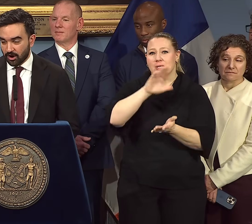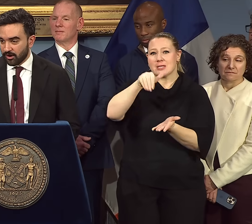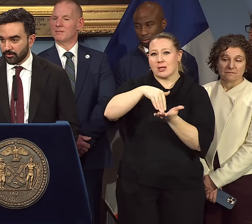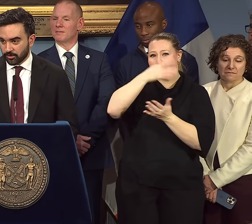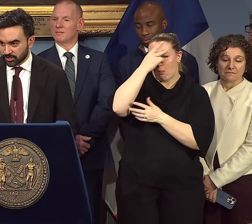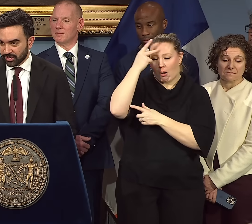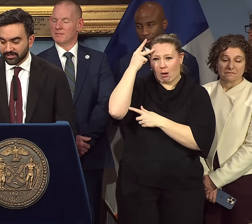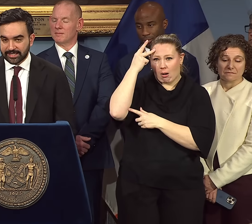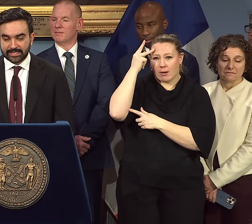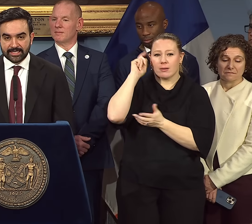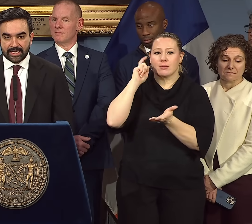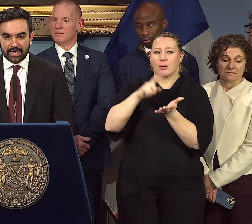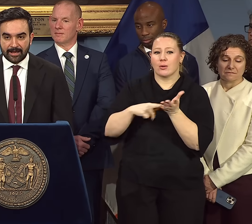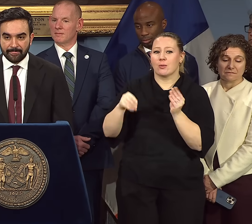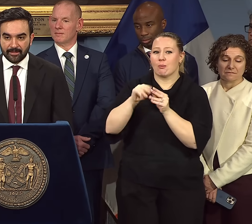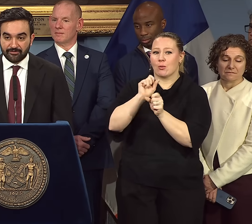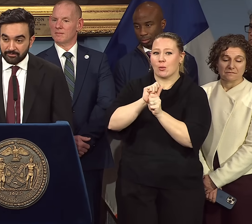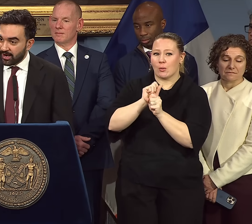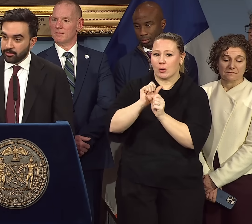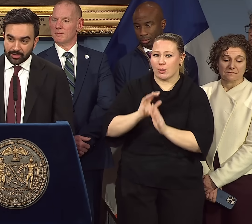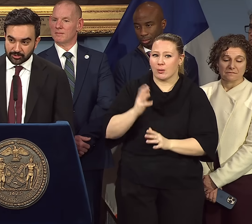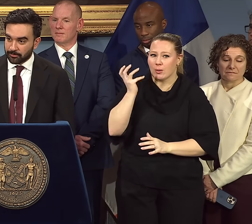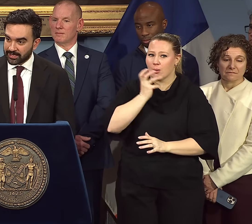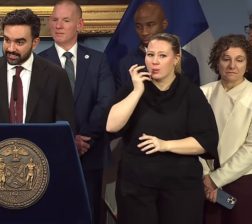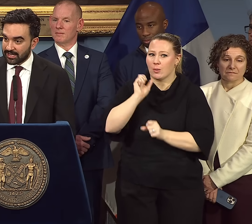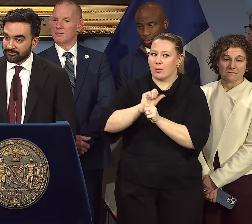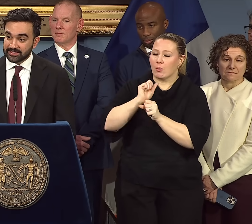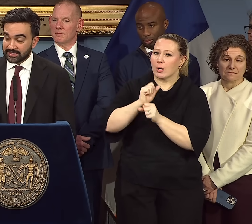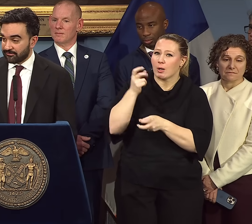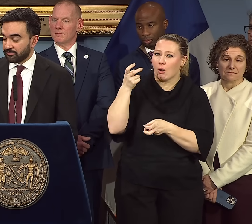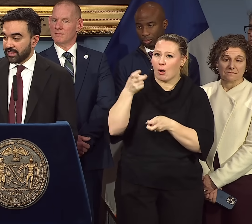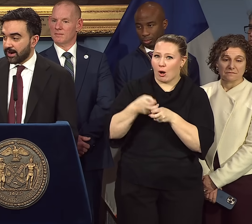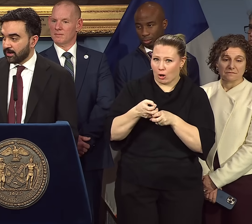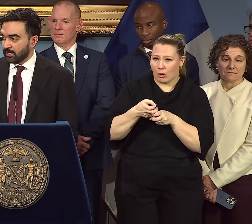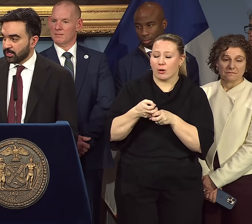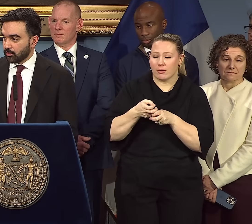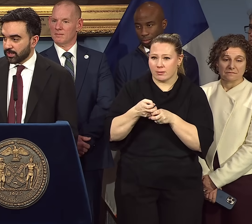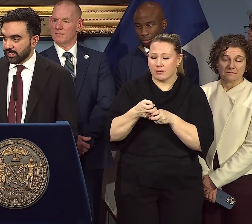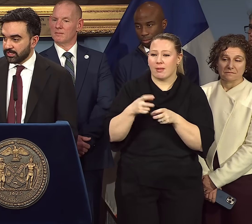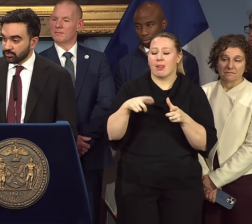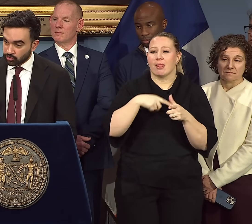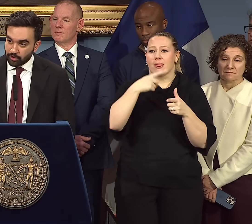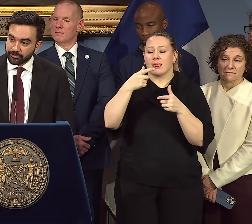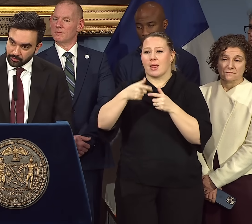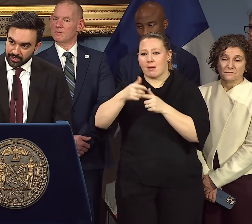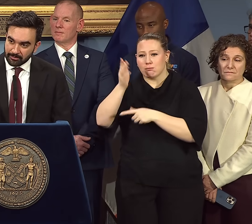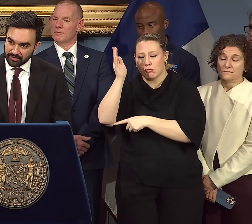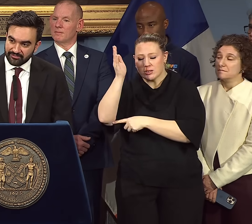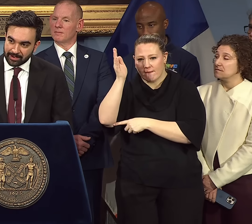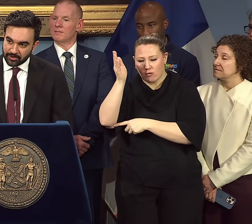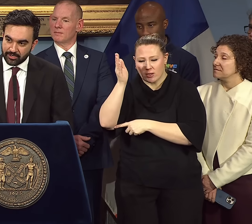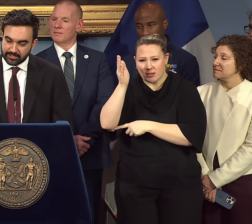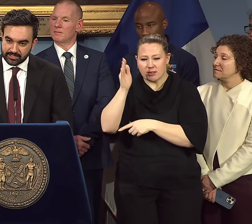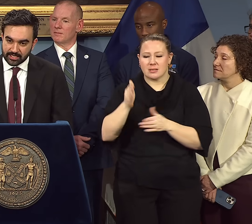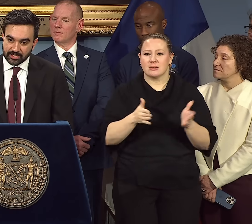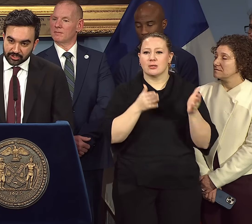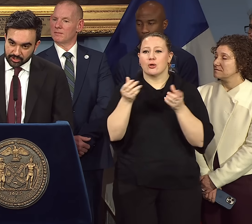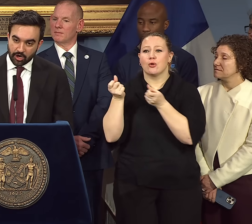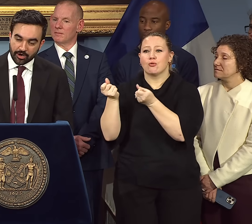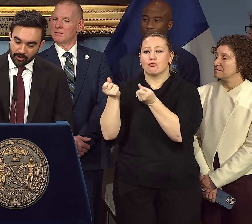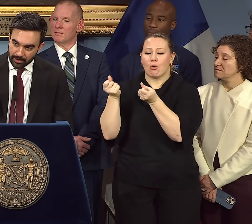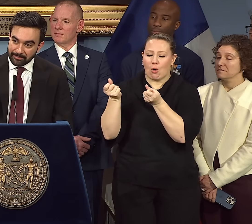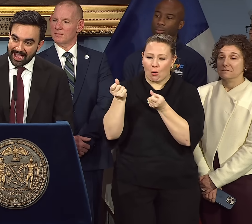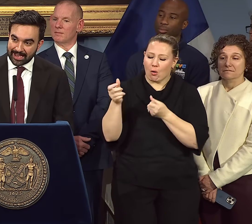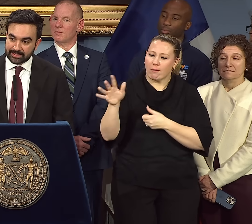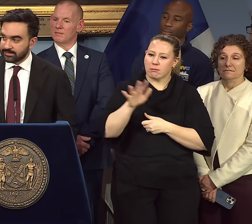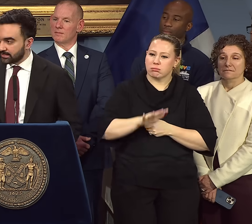were hard at work shoveling. From there, we went to a press conference, and then from there, we drove through a number of neighborhoods just